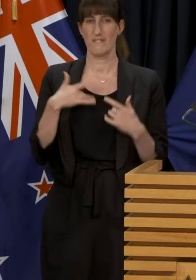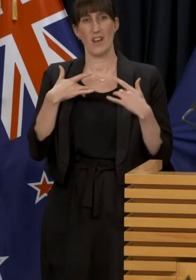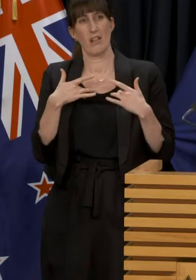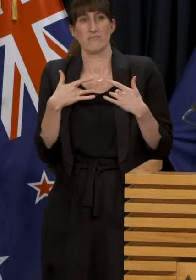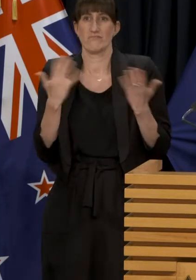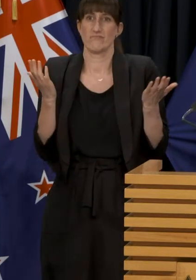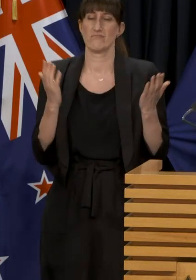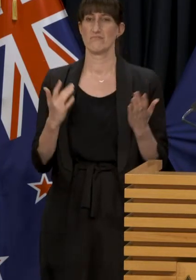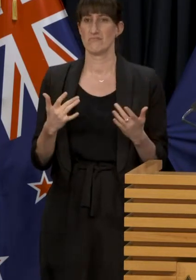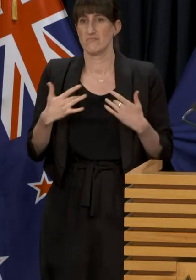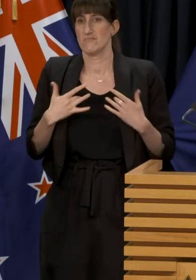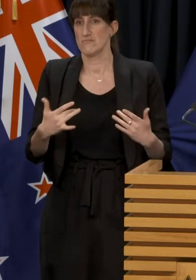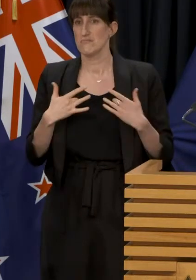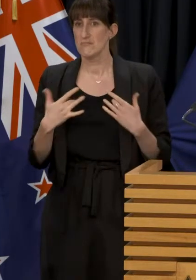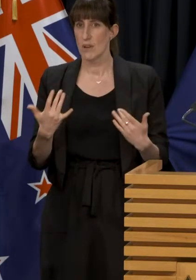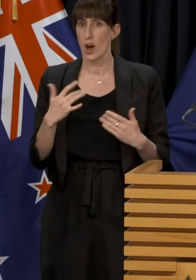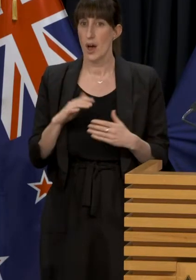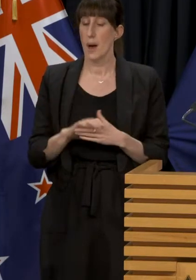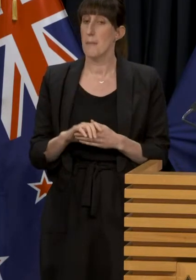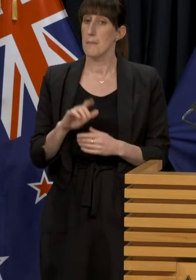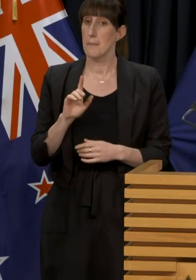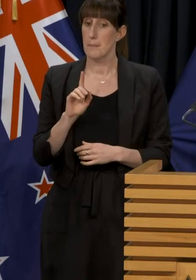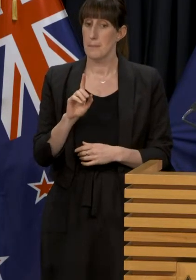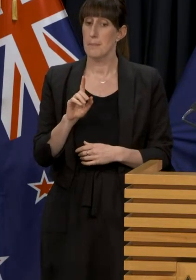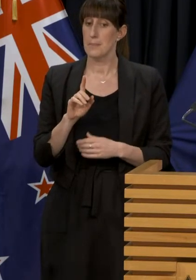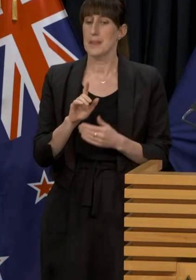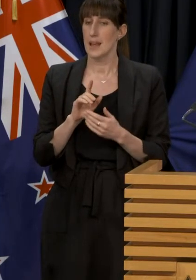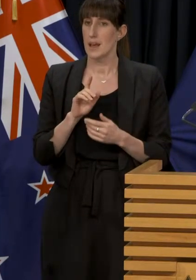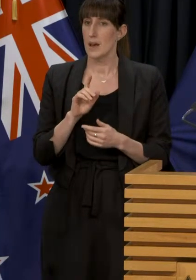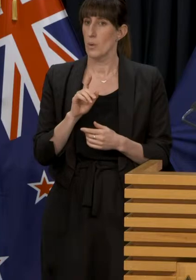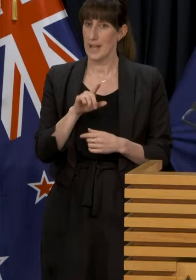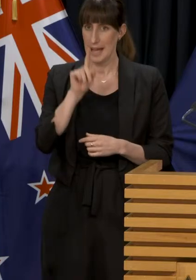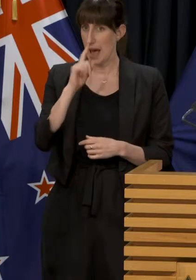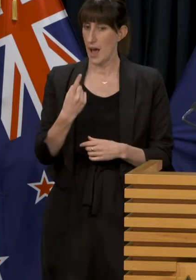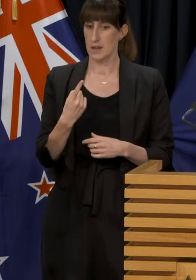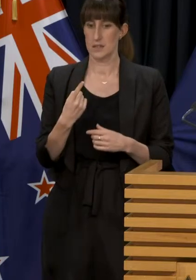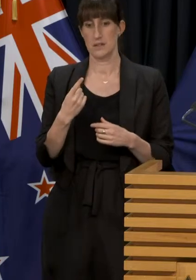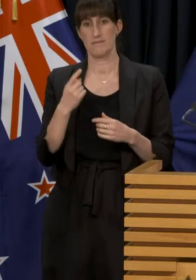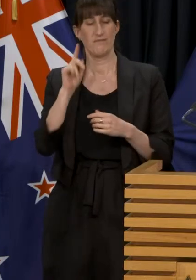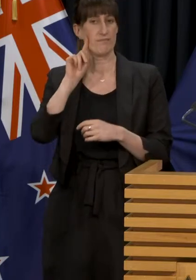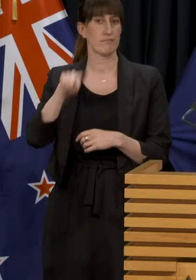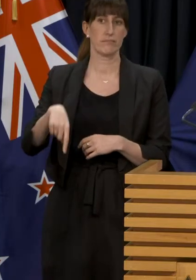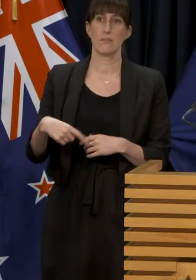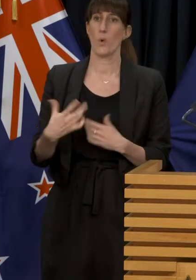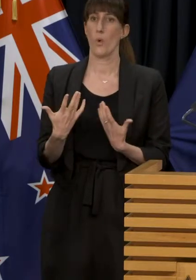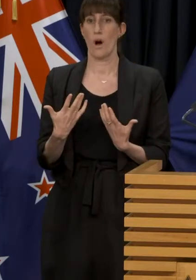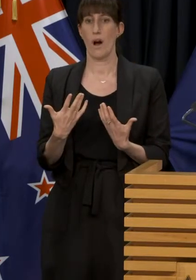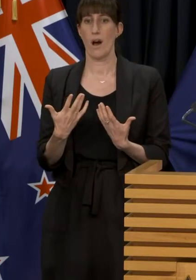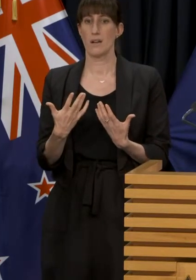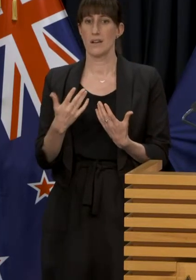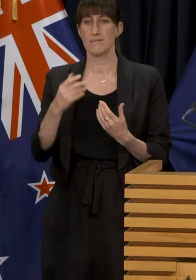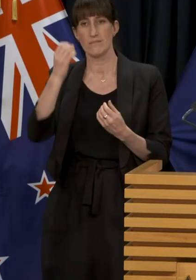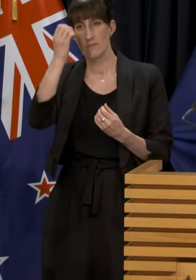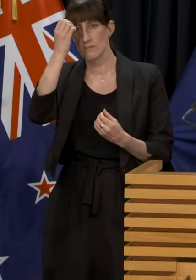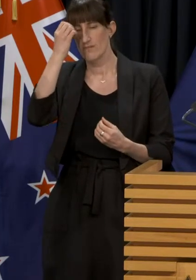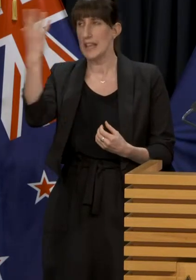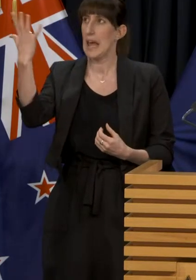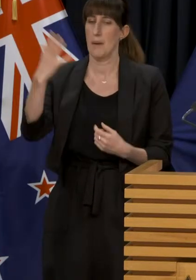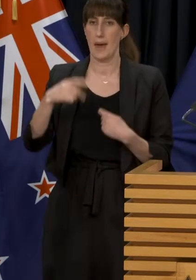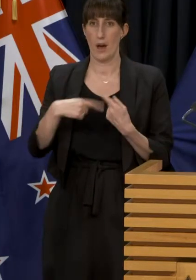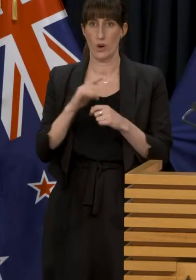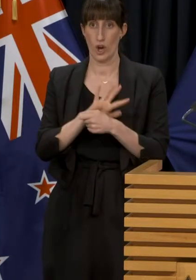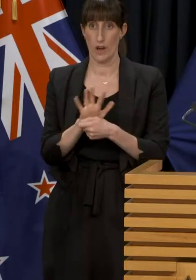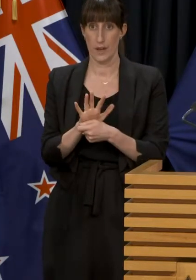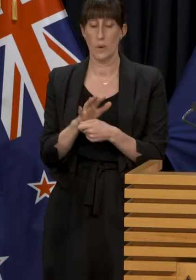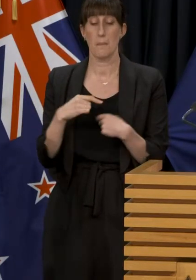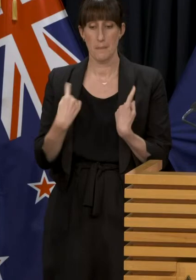collective success and that our systems are working as intended, those systems can be breached in the future, and every link in our chain